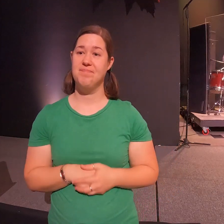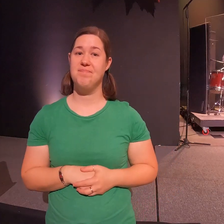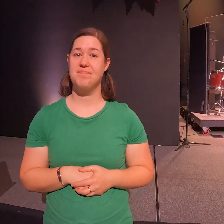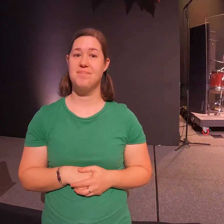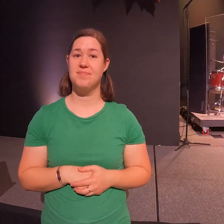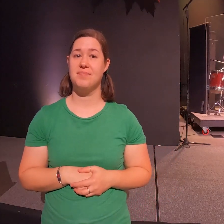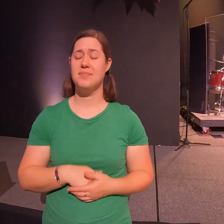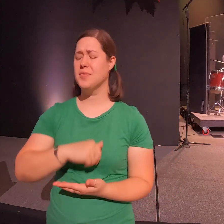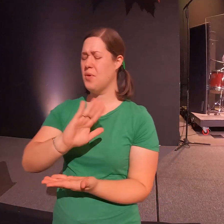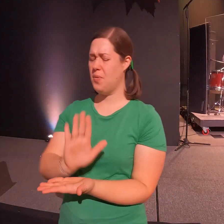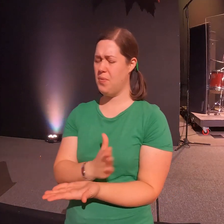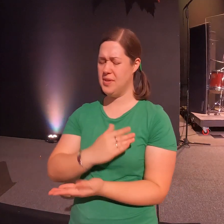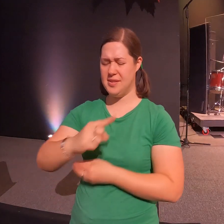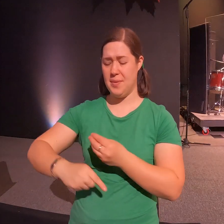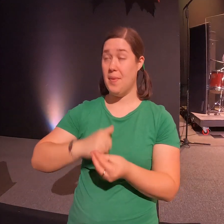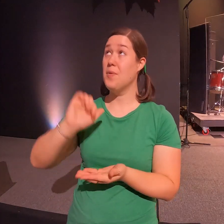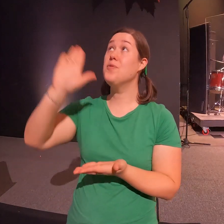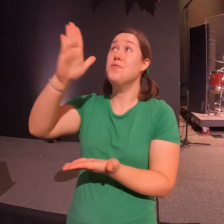We sing of your goodness, Lord.